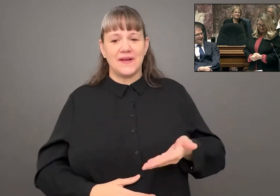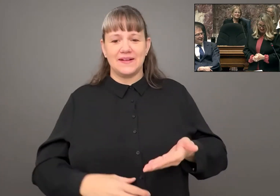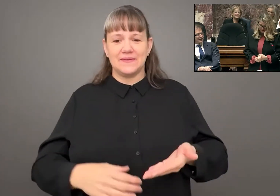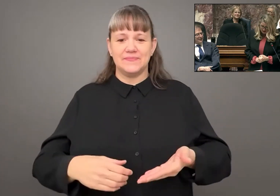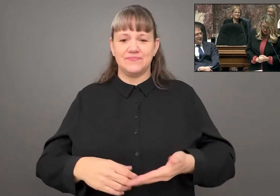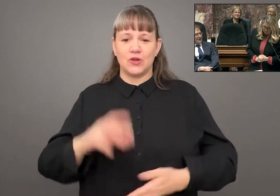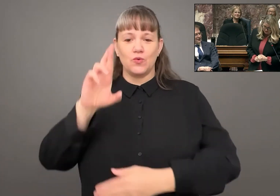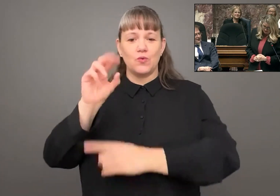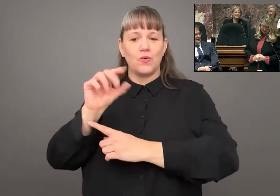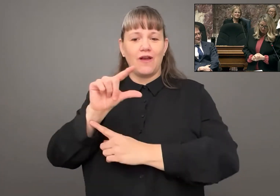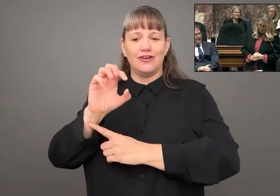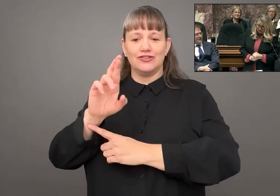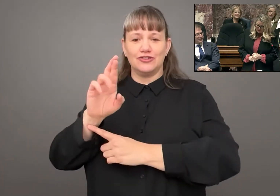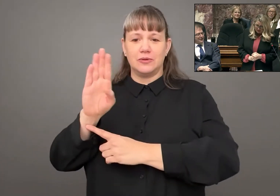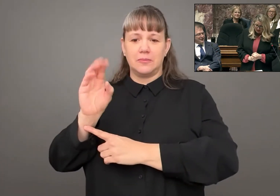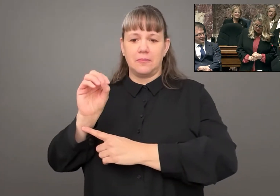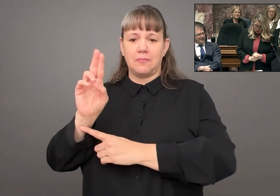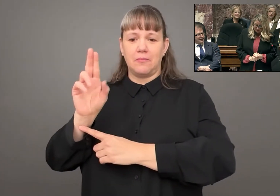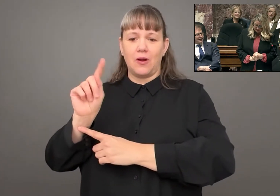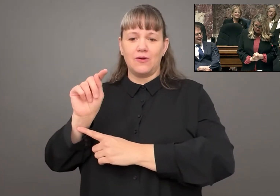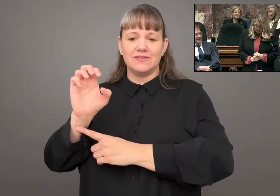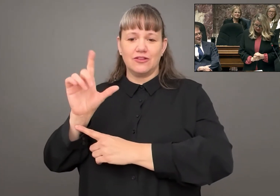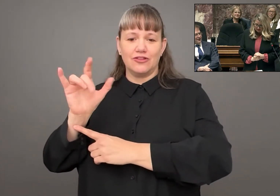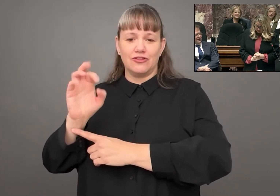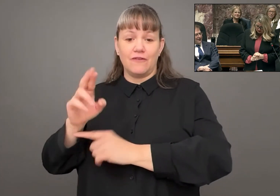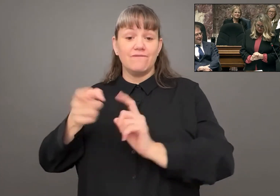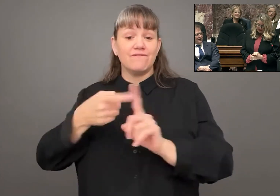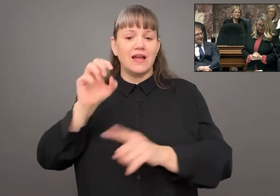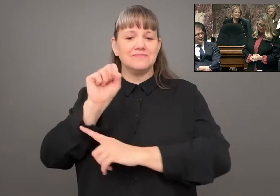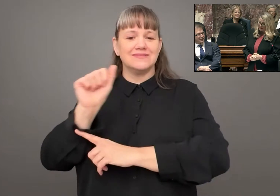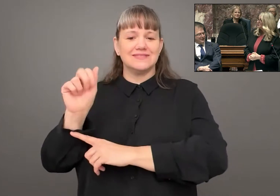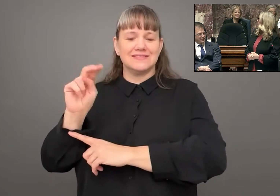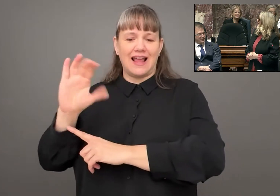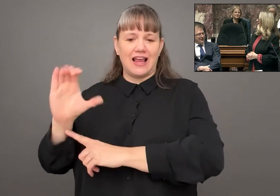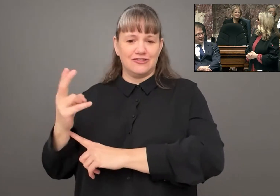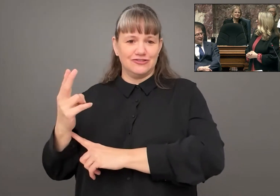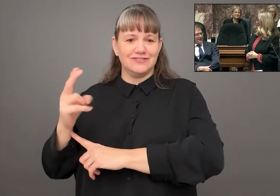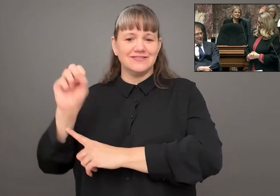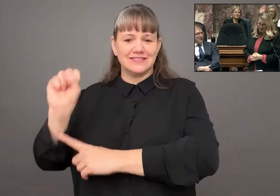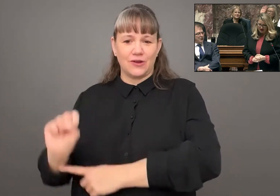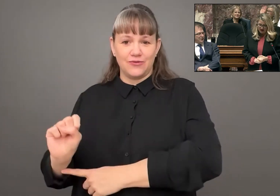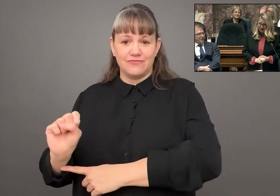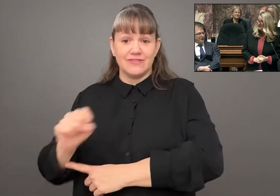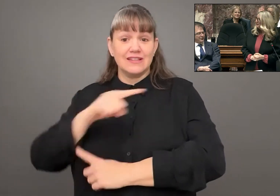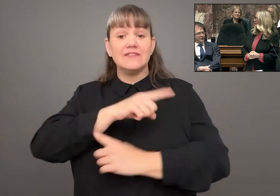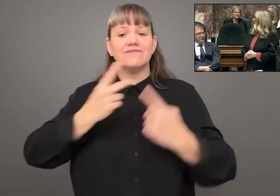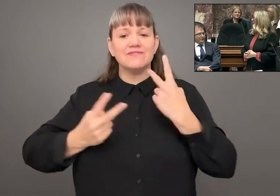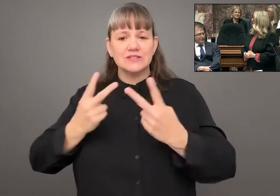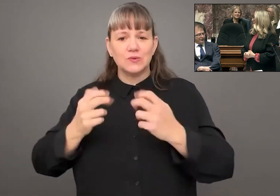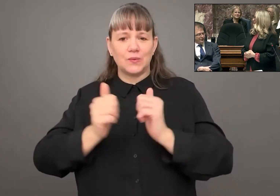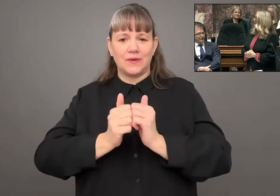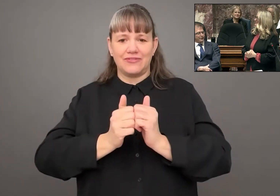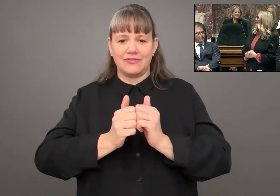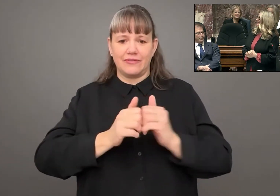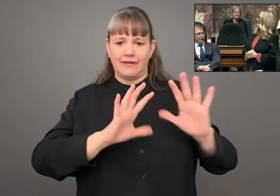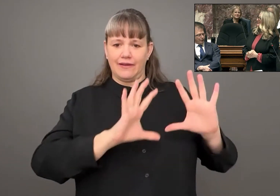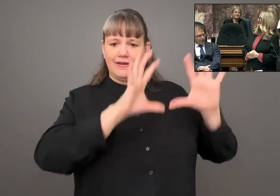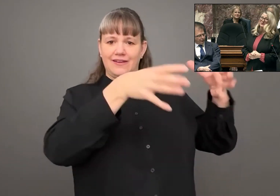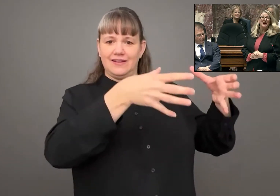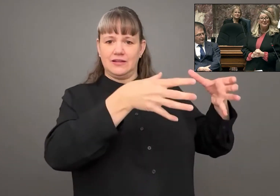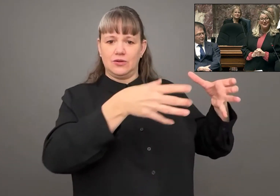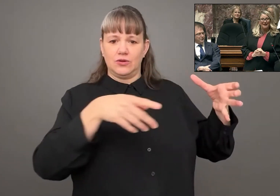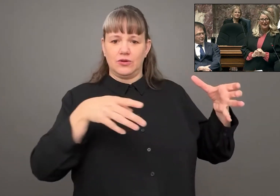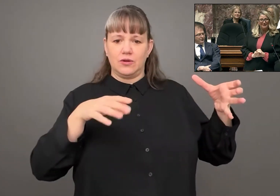visiting today with the Brentwood Bay Probus Club and getting a tour of the Legislature. I've never met Roger before, but